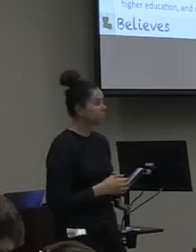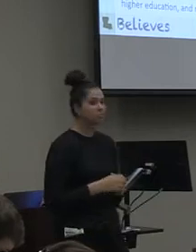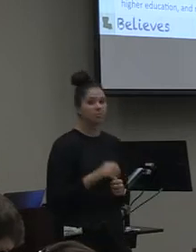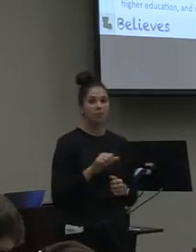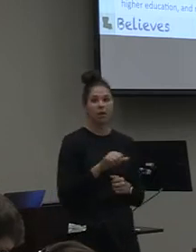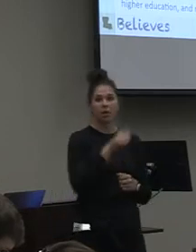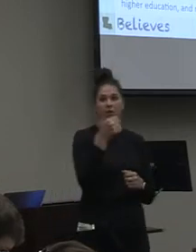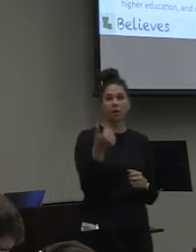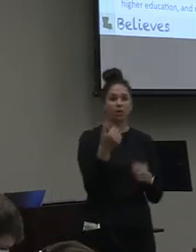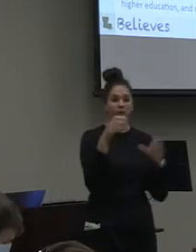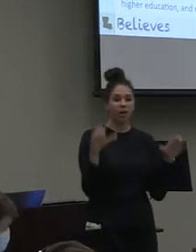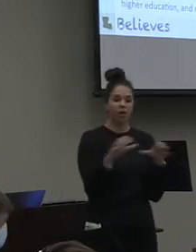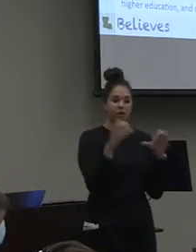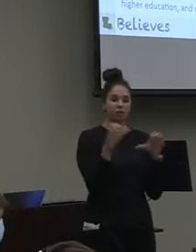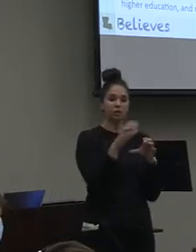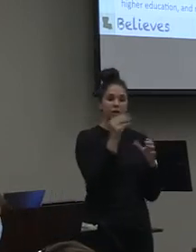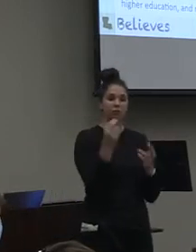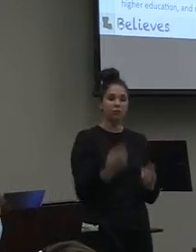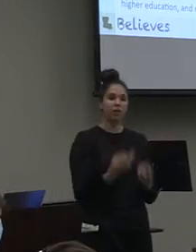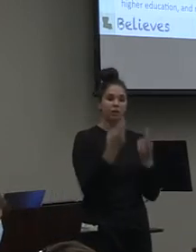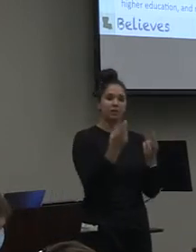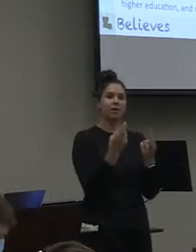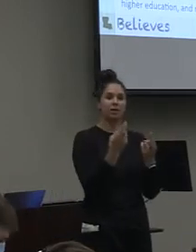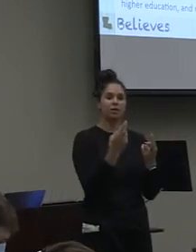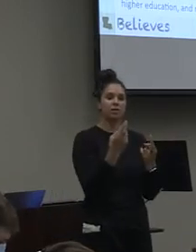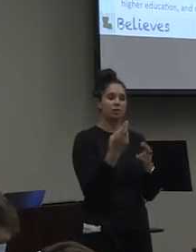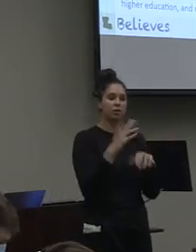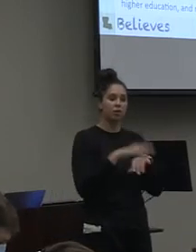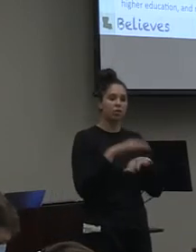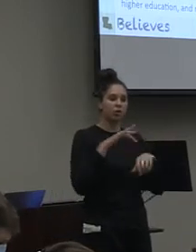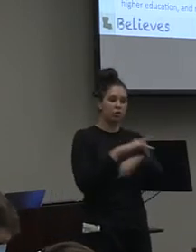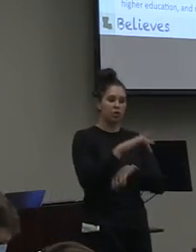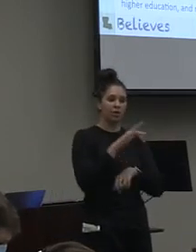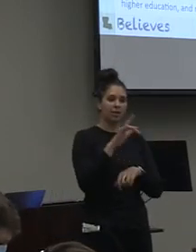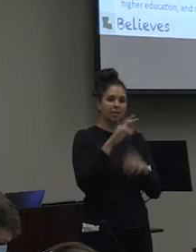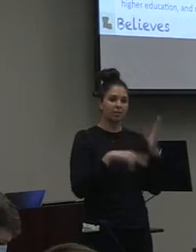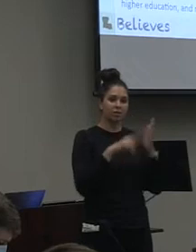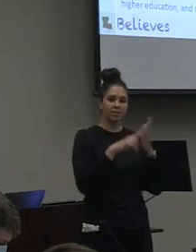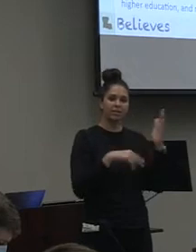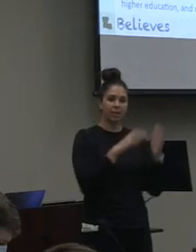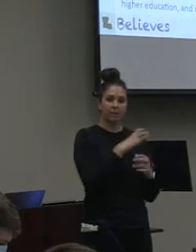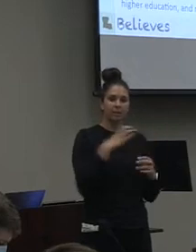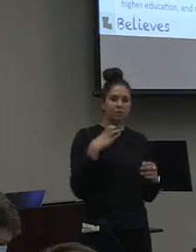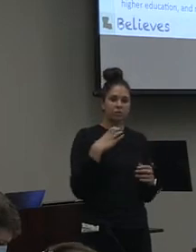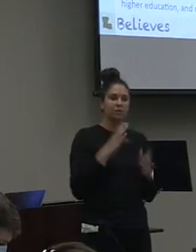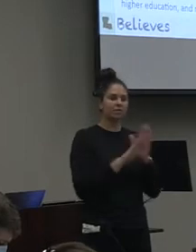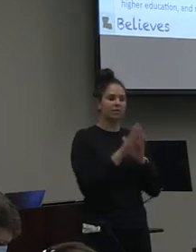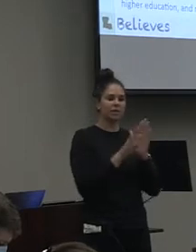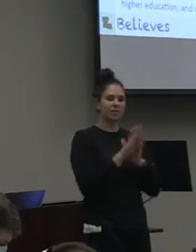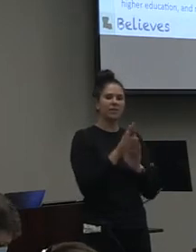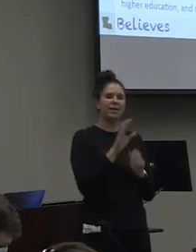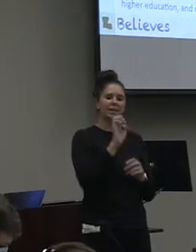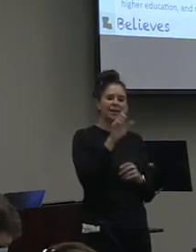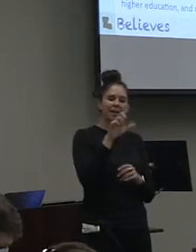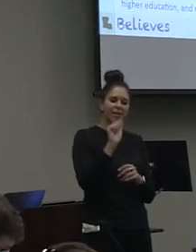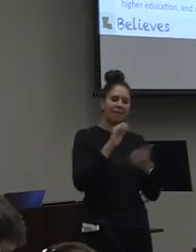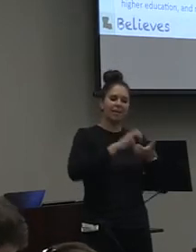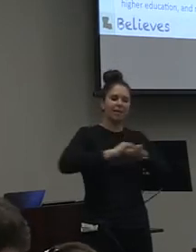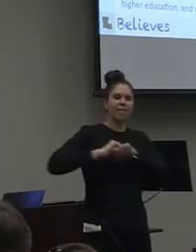Another action and recommendation of the Early Literacy Commission was the development of an ELA